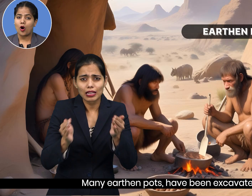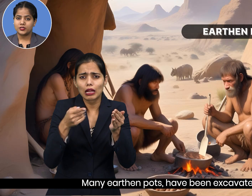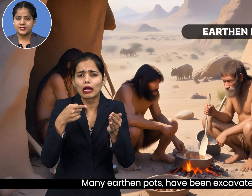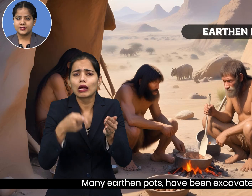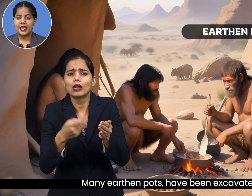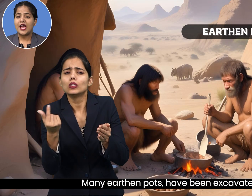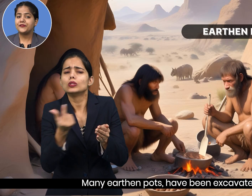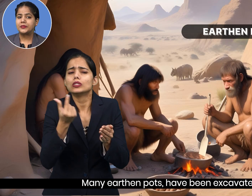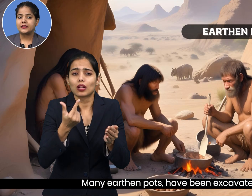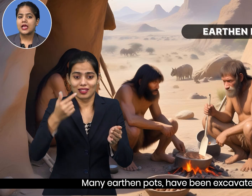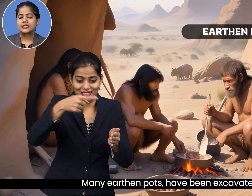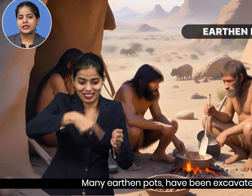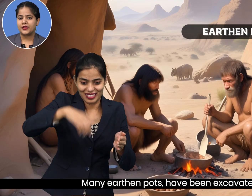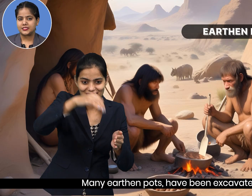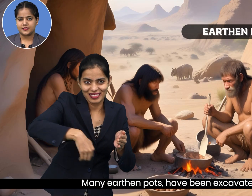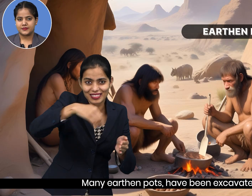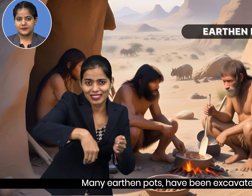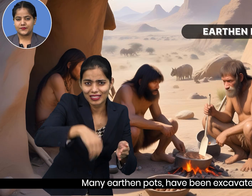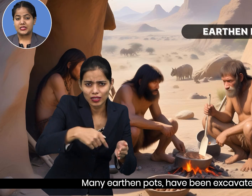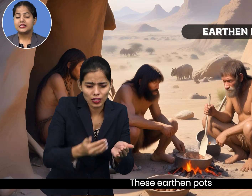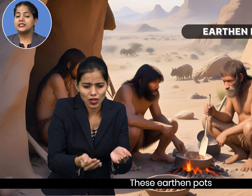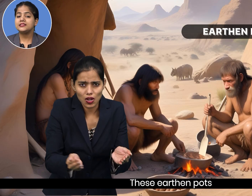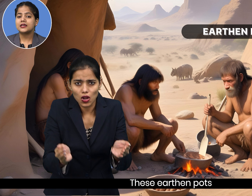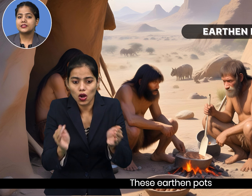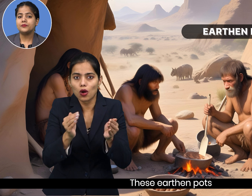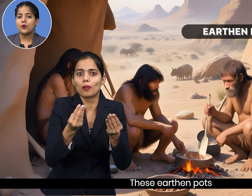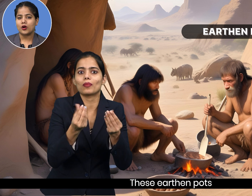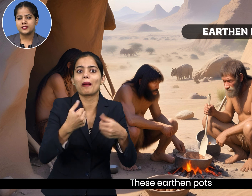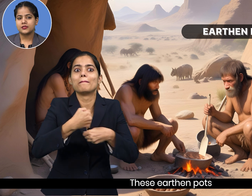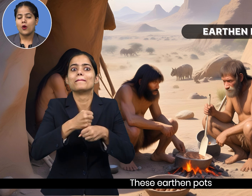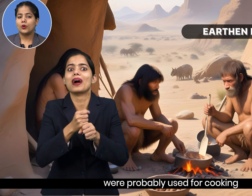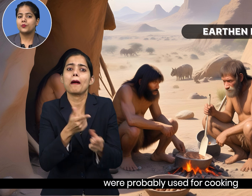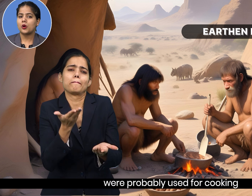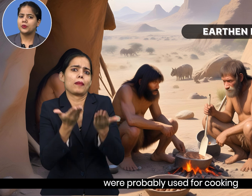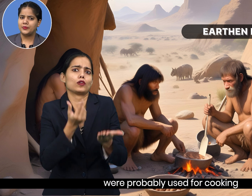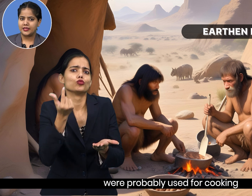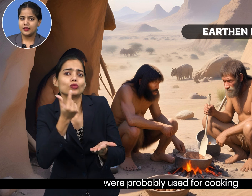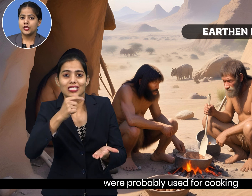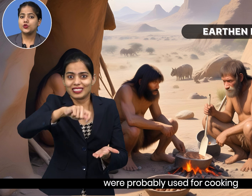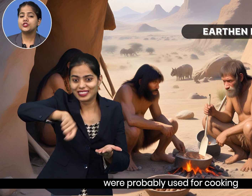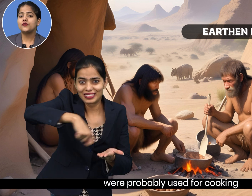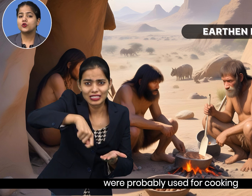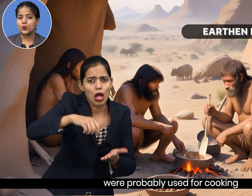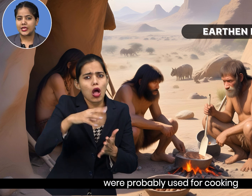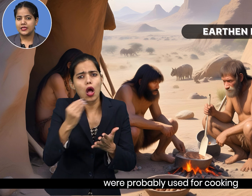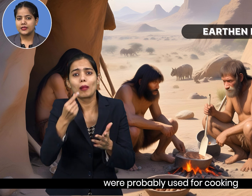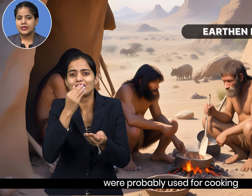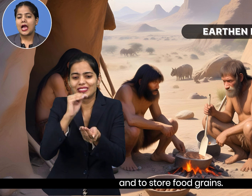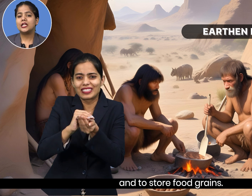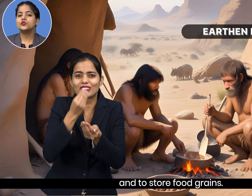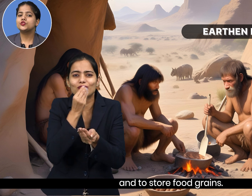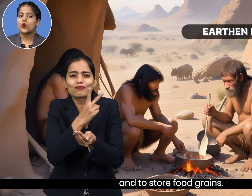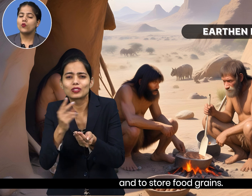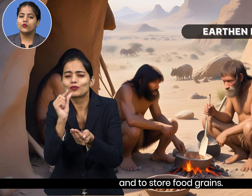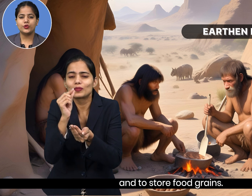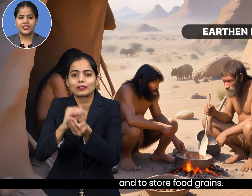earthen pots have been excavated. These earthen pots were probably used for cooking